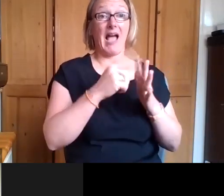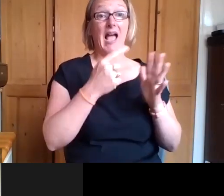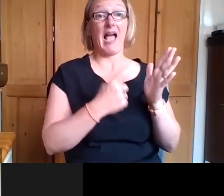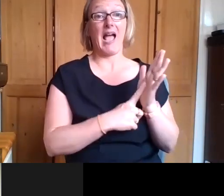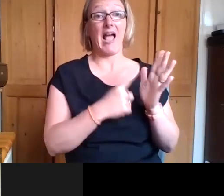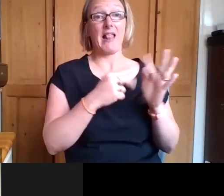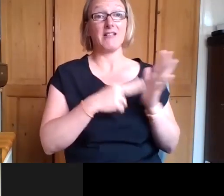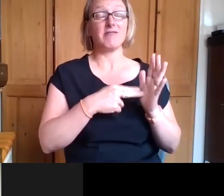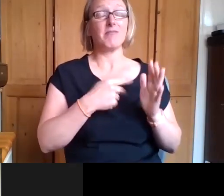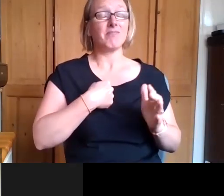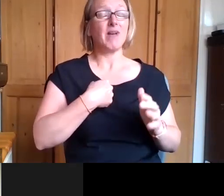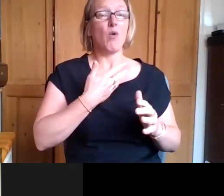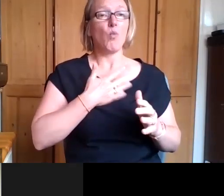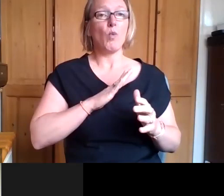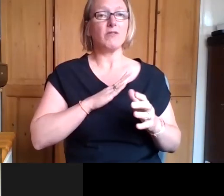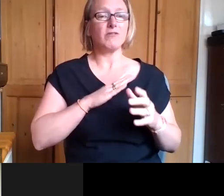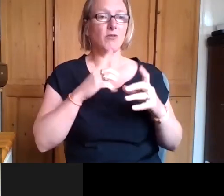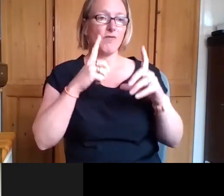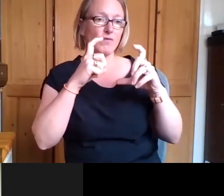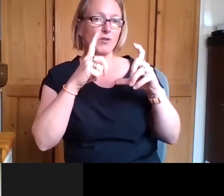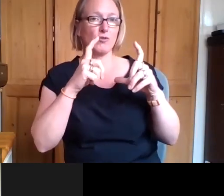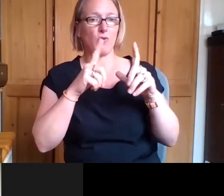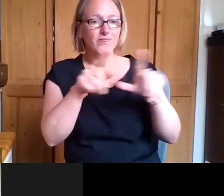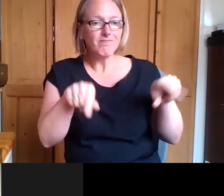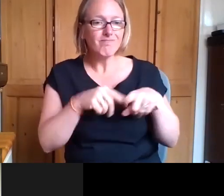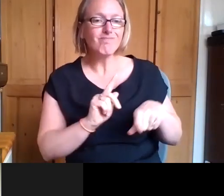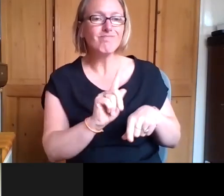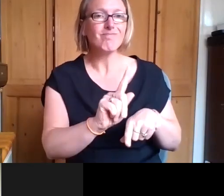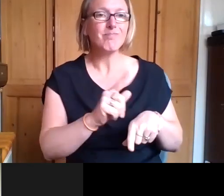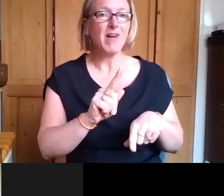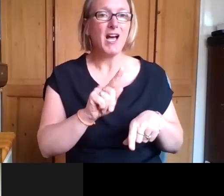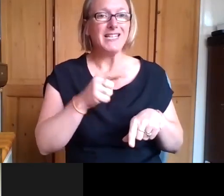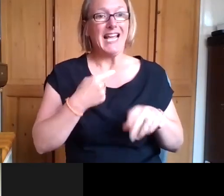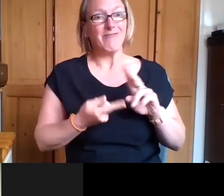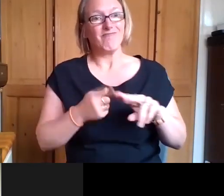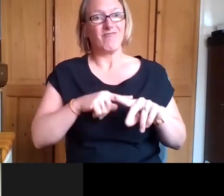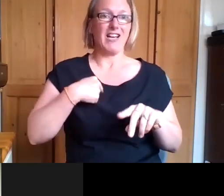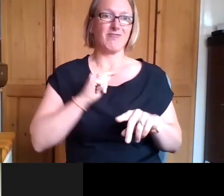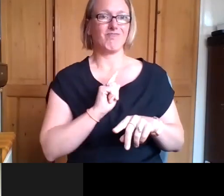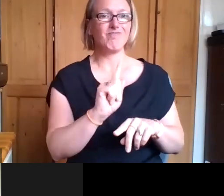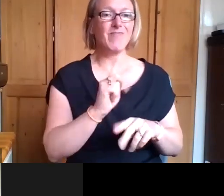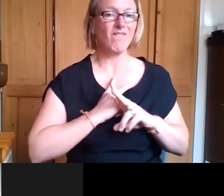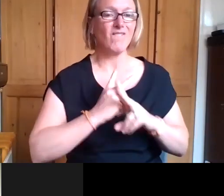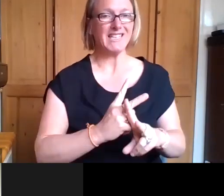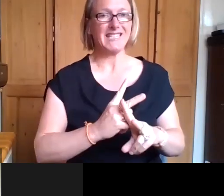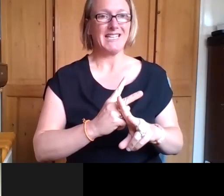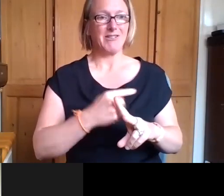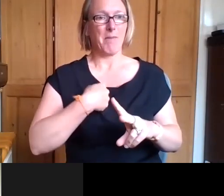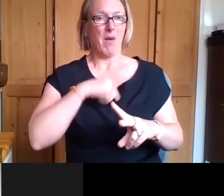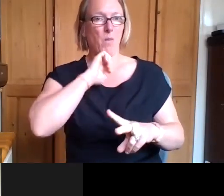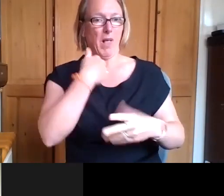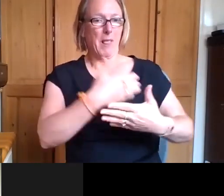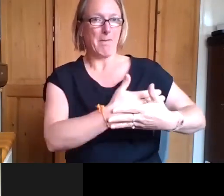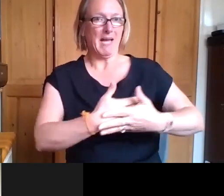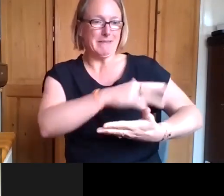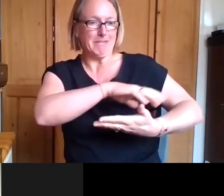is you would need to frisk me before I leave the building, because I probably would have a baby up my sleeve somewhere.